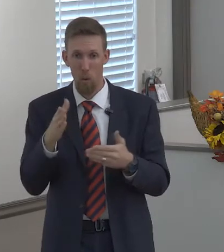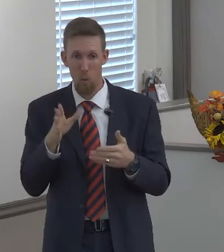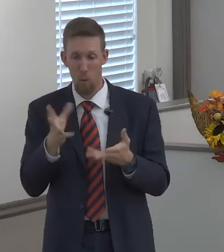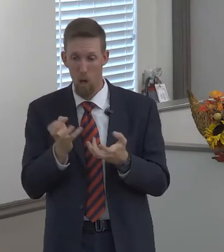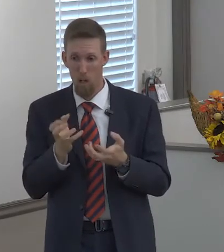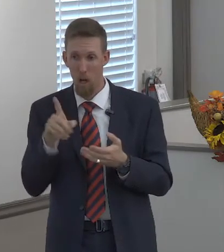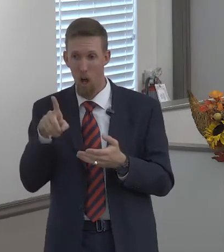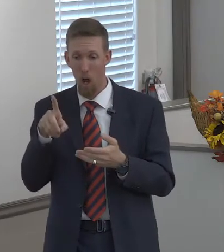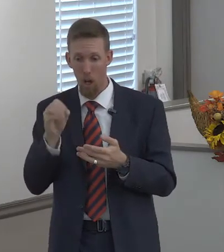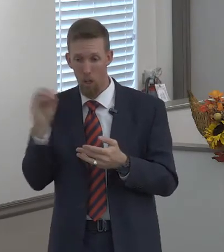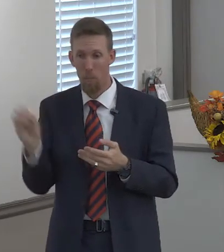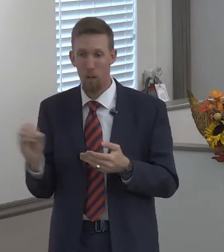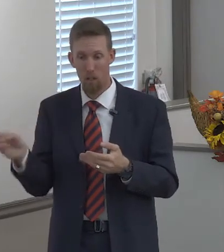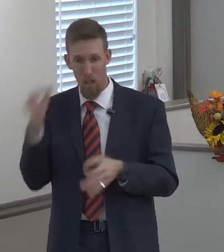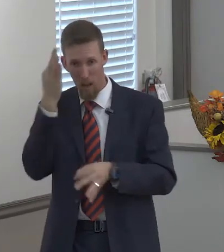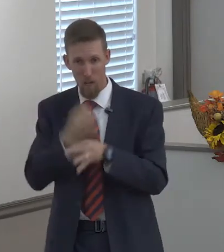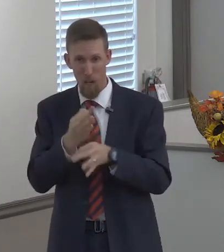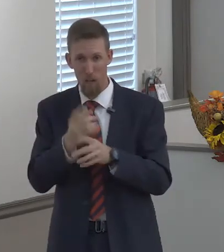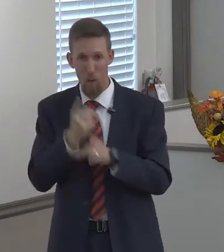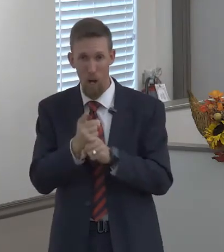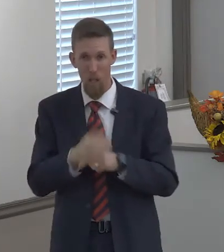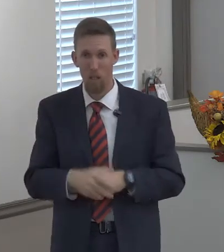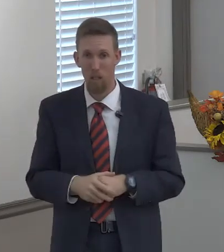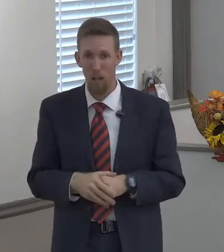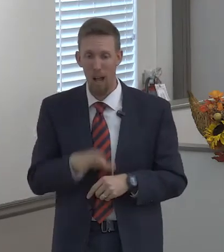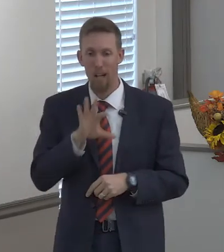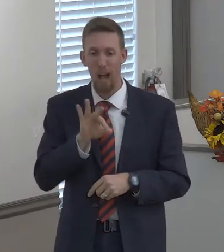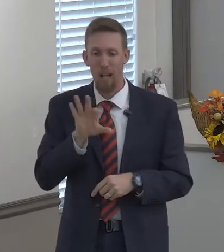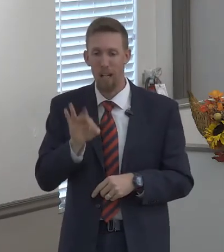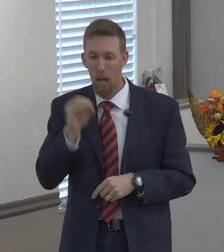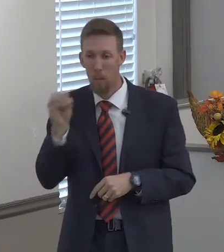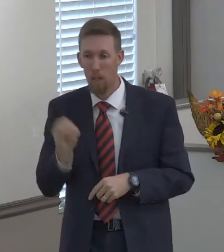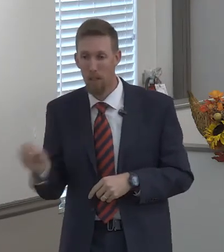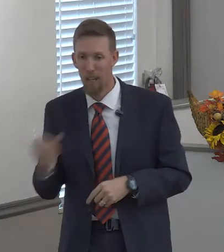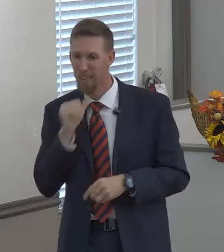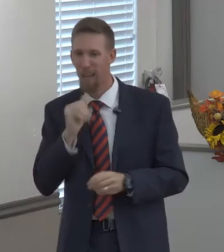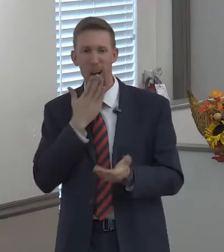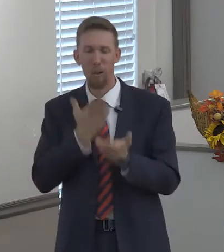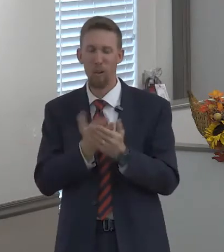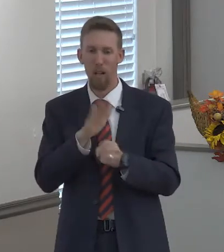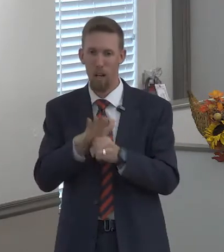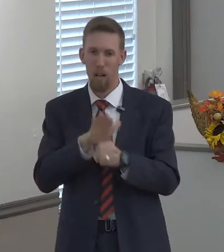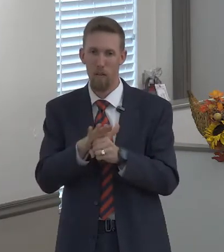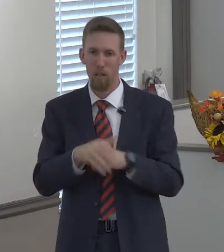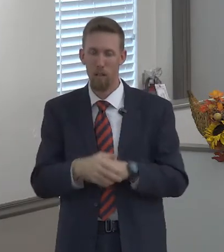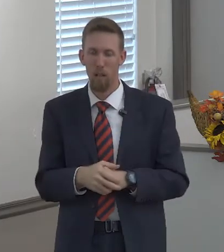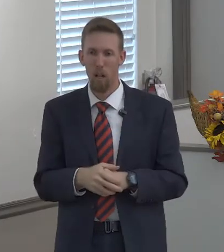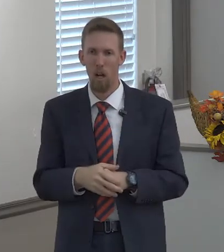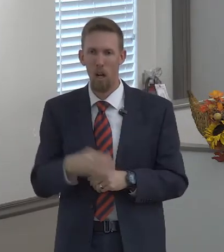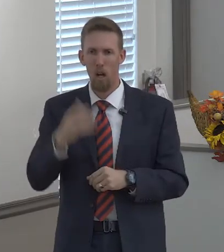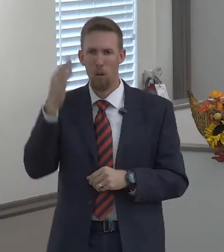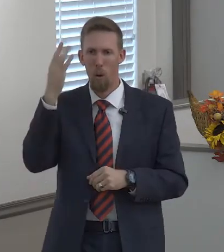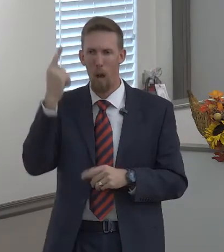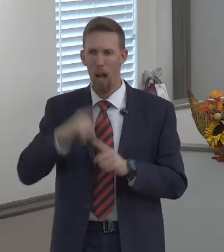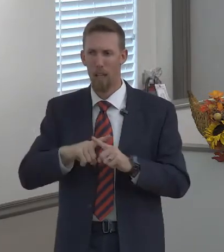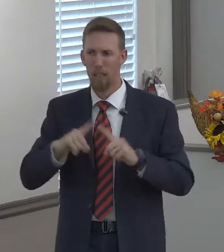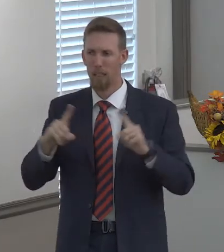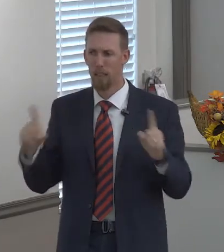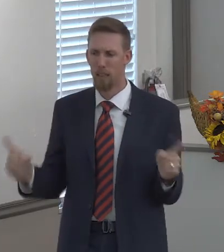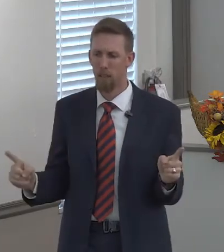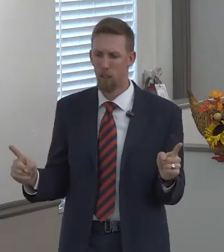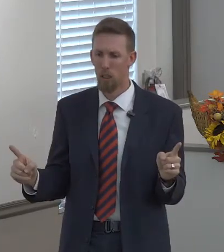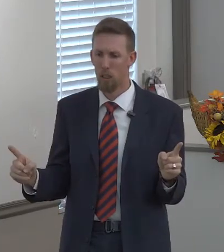If you owned a business and some of your employees only showed up 3 days a week instead of 5 days a week, would you